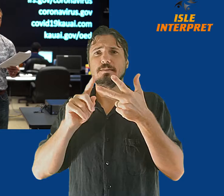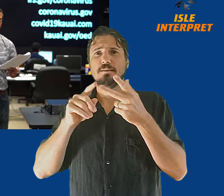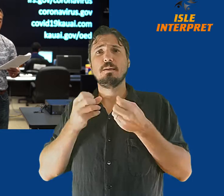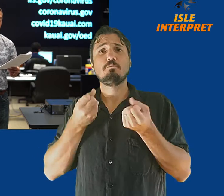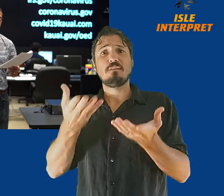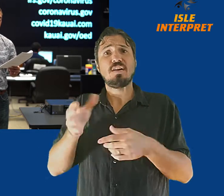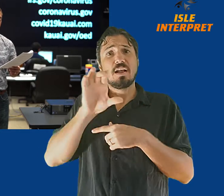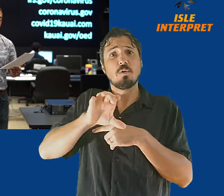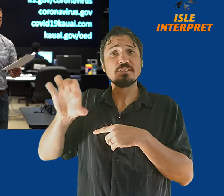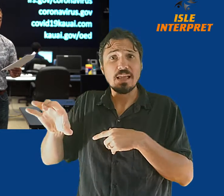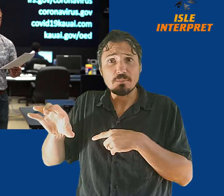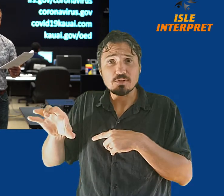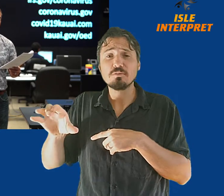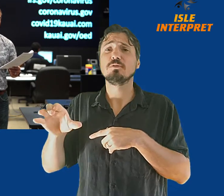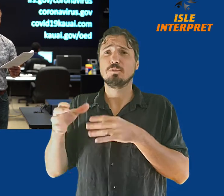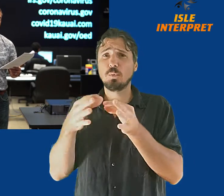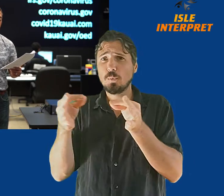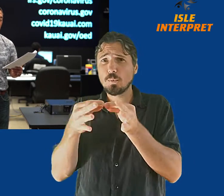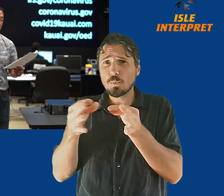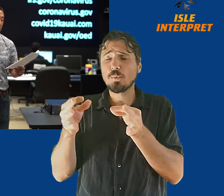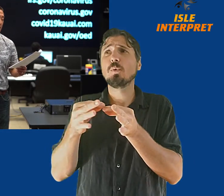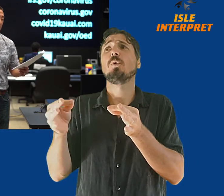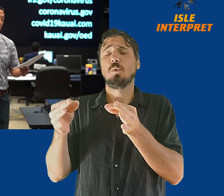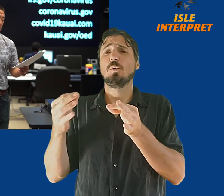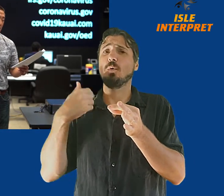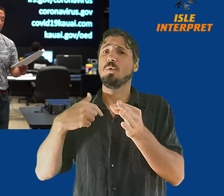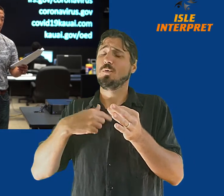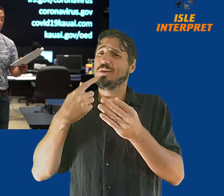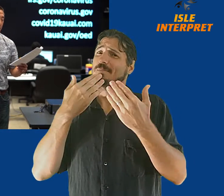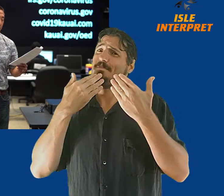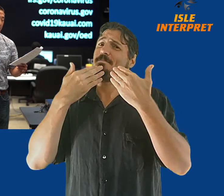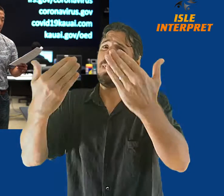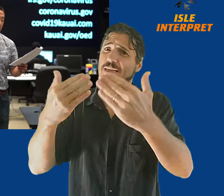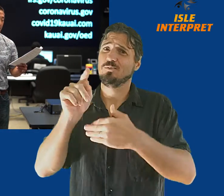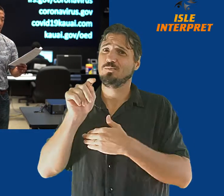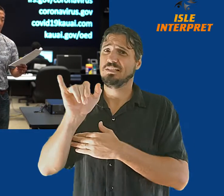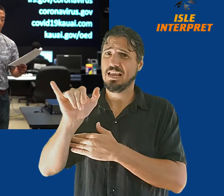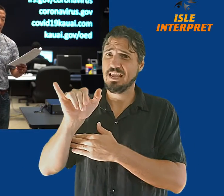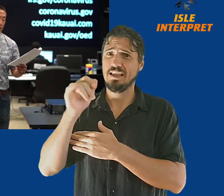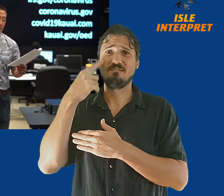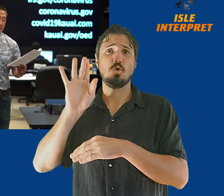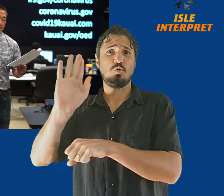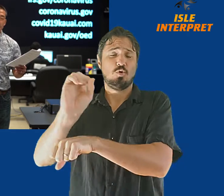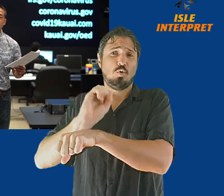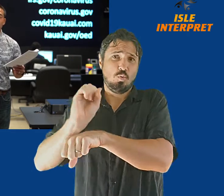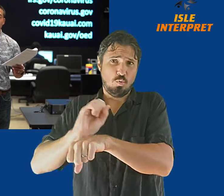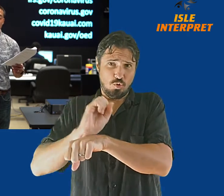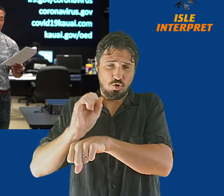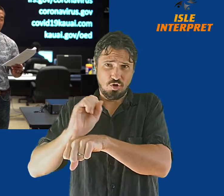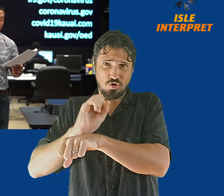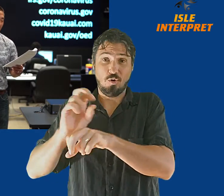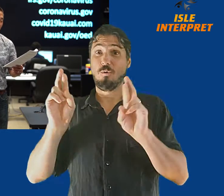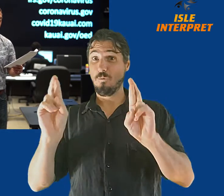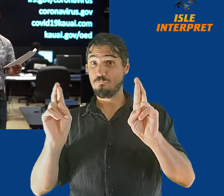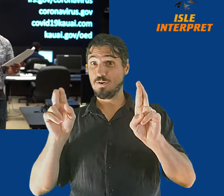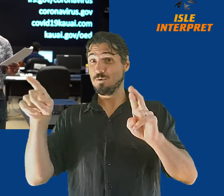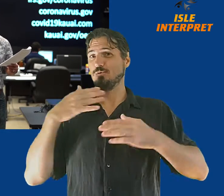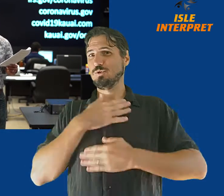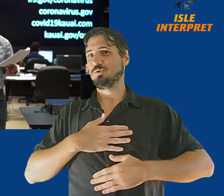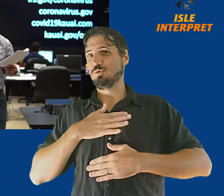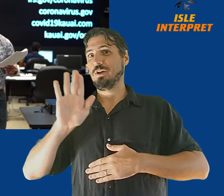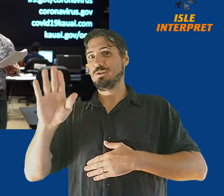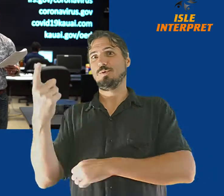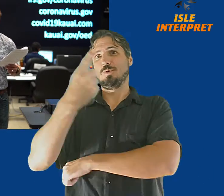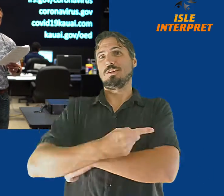to Tai and Ho'ike for his continued critical role in the emergency operation, and we hope he's enjoying his Saturday off.